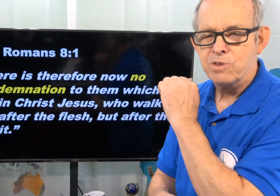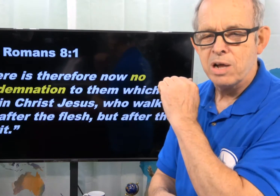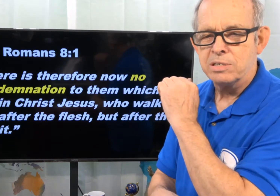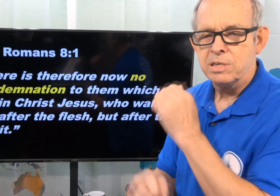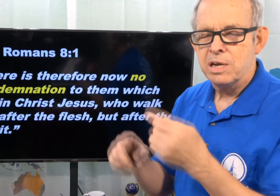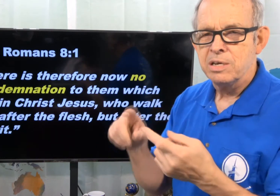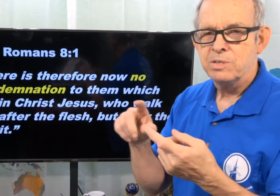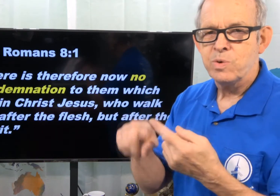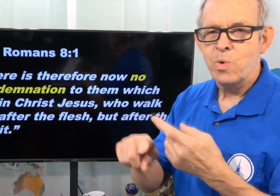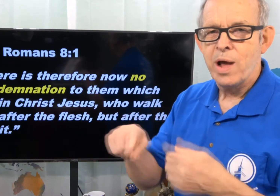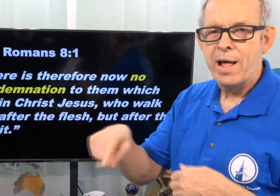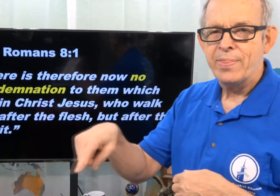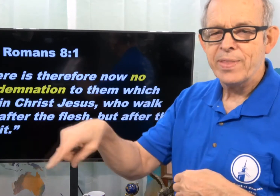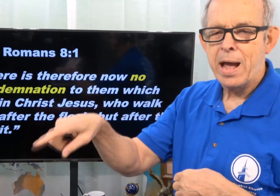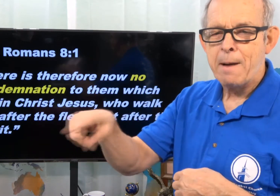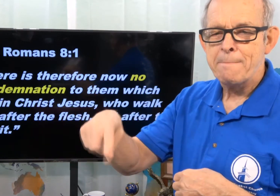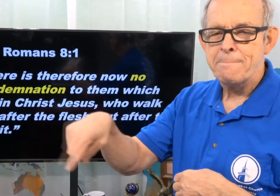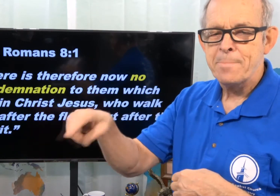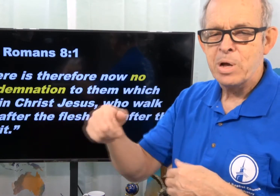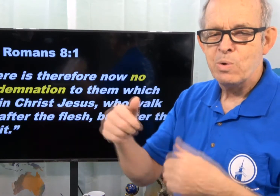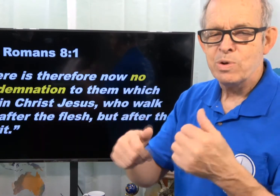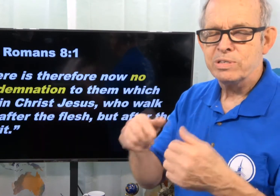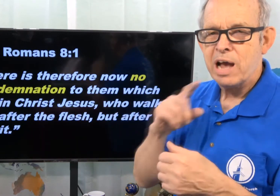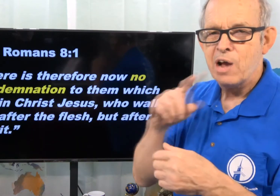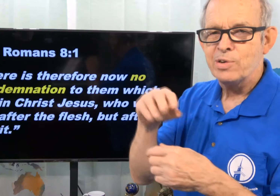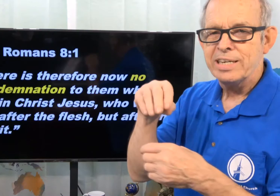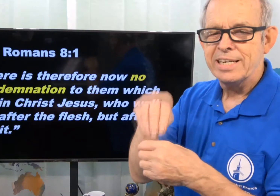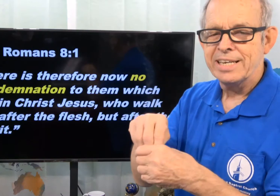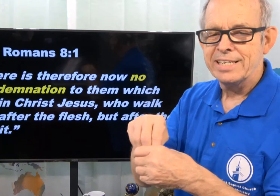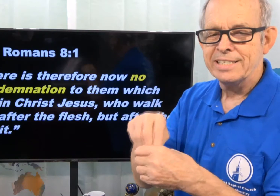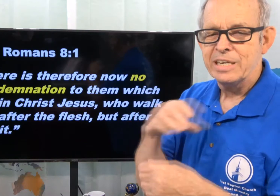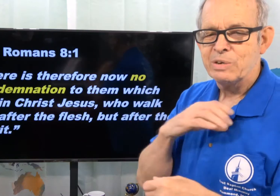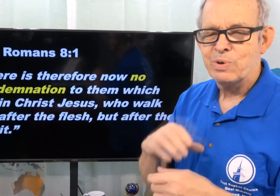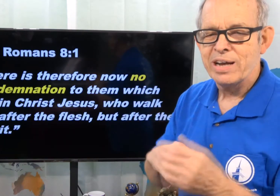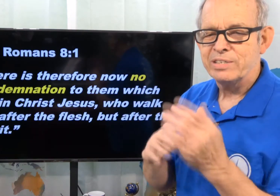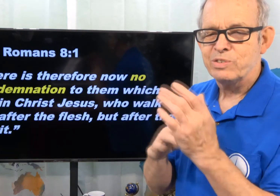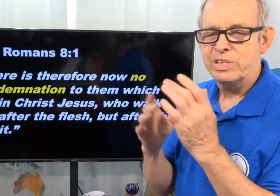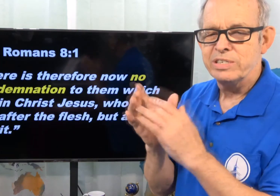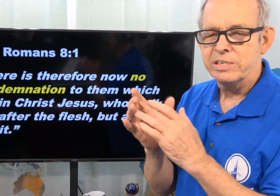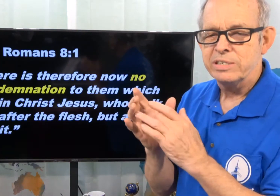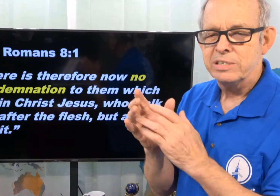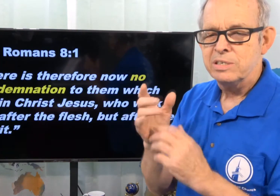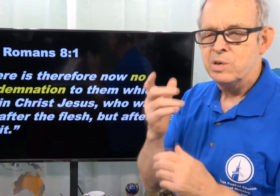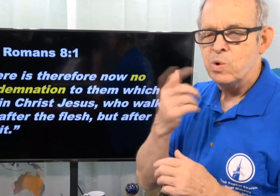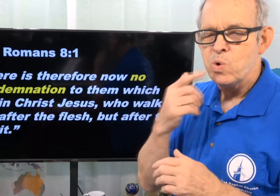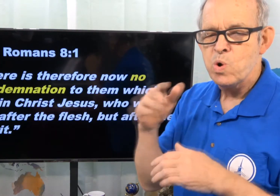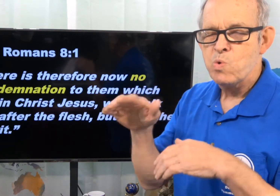condemnation to them which are in Christ Jesus, who